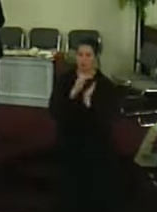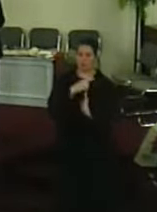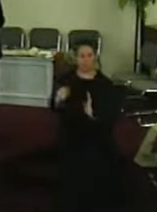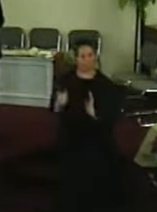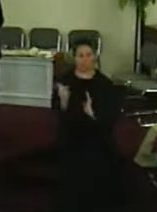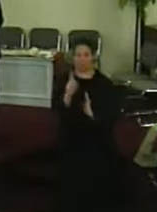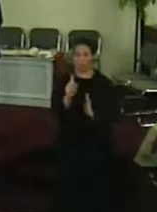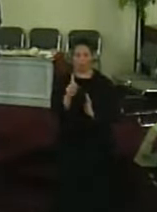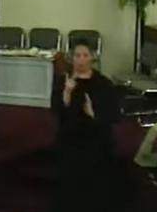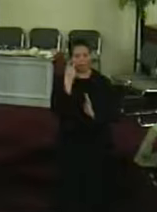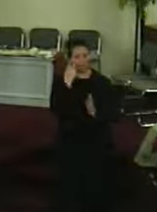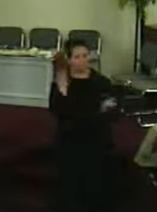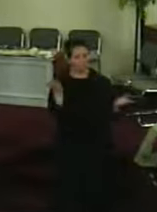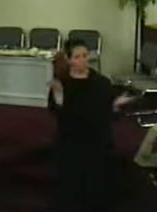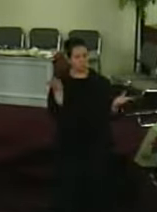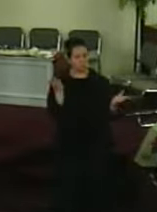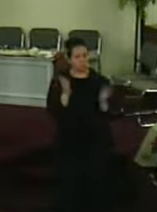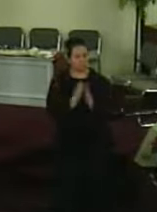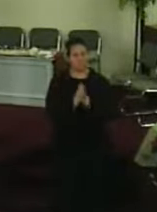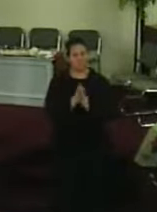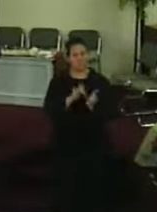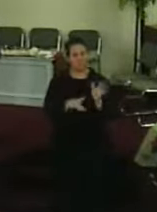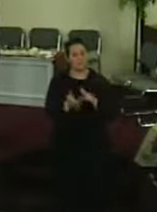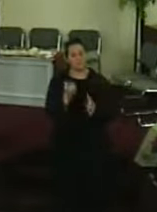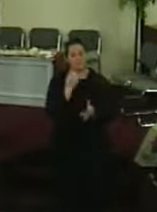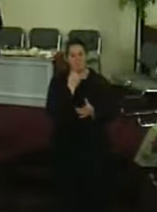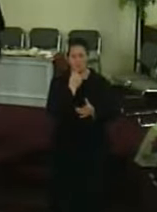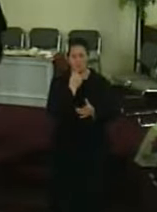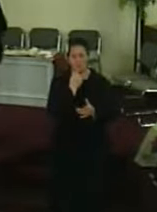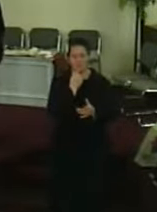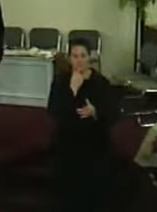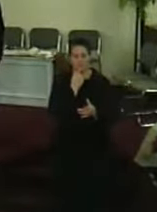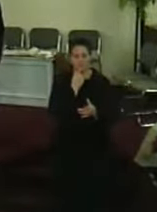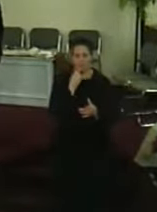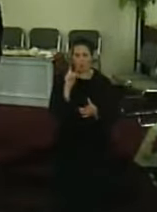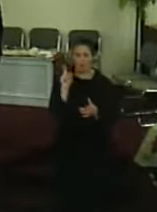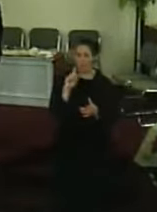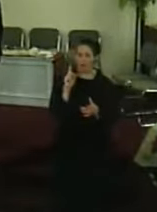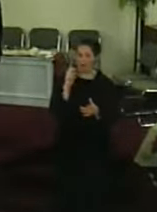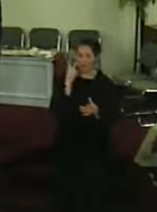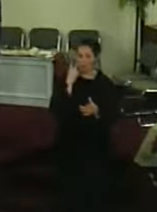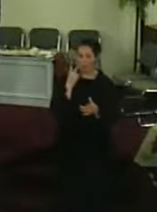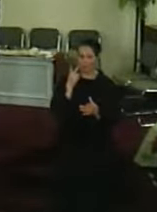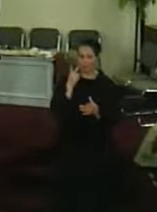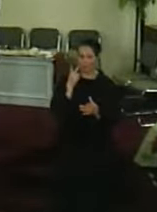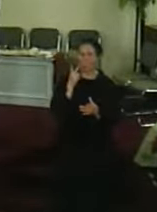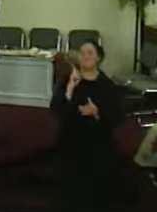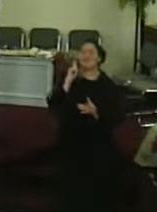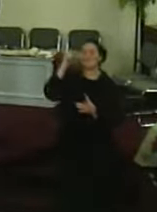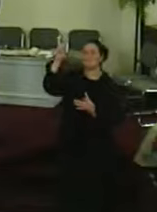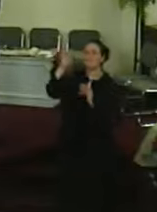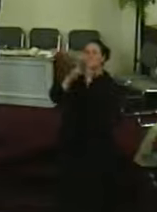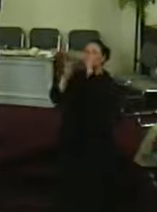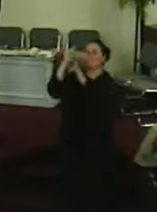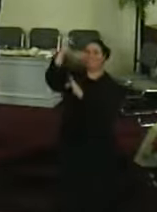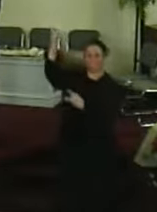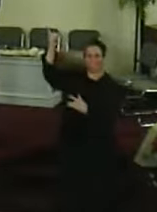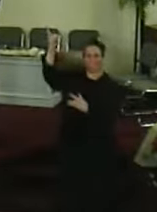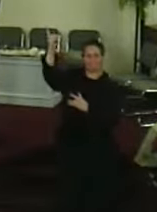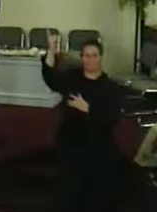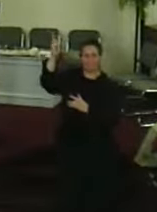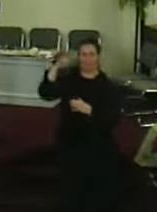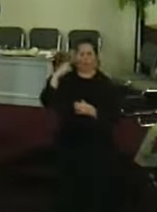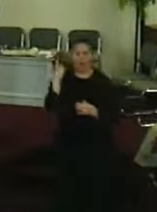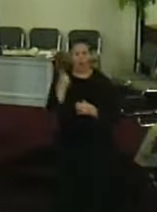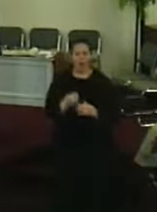looking? Because the Bible says we ought to be looking unto Jesus. We ought to be always concentrating